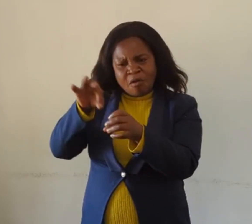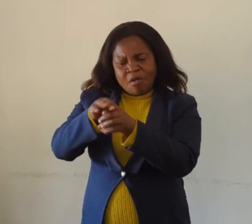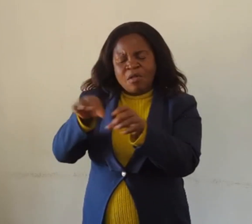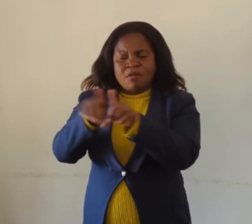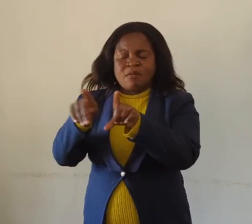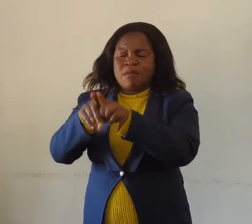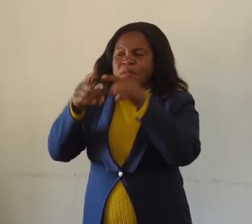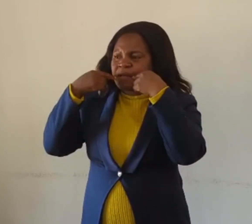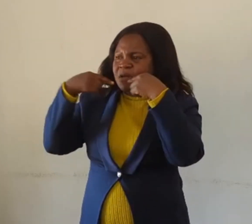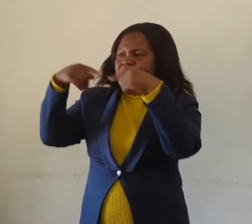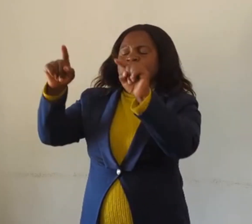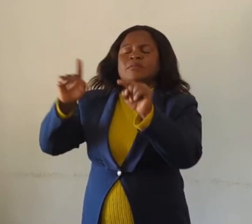of results.